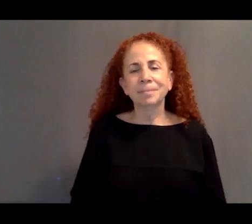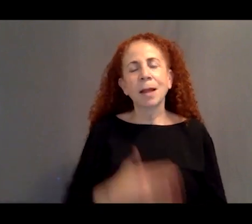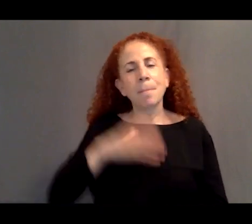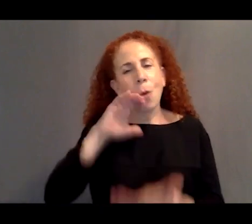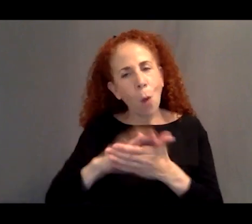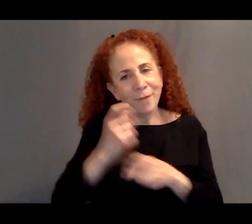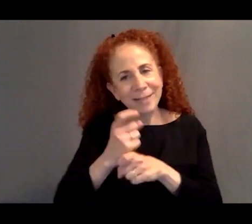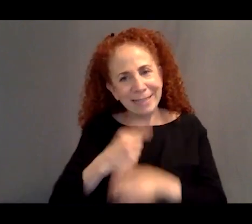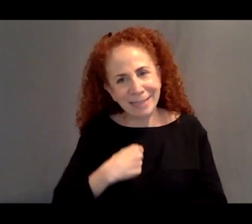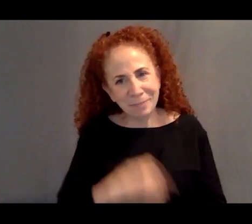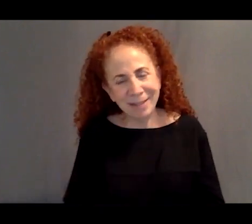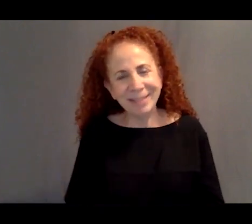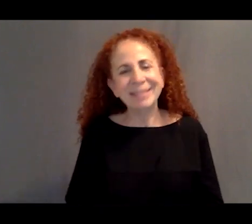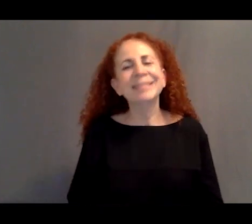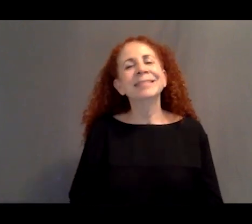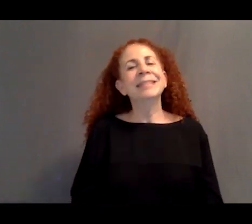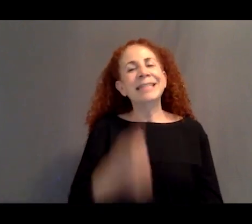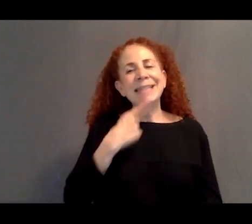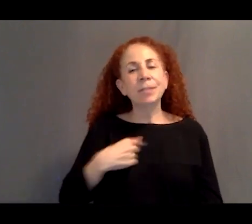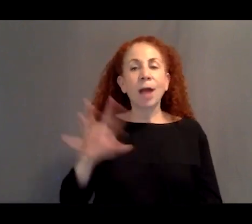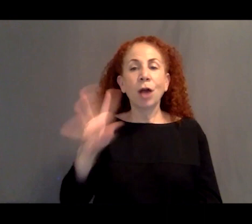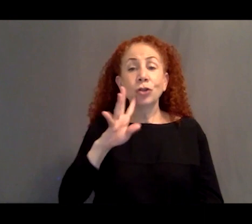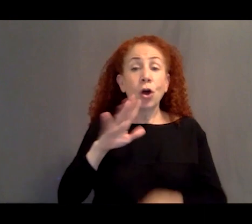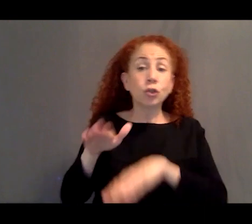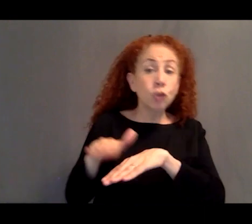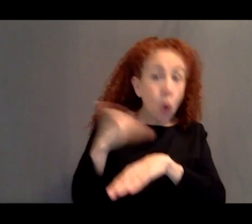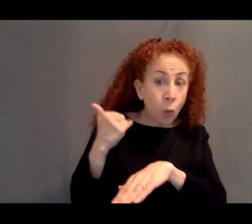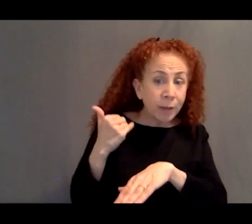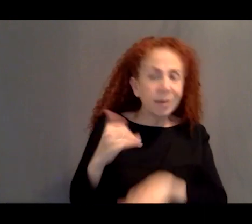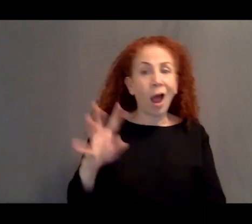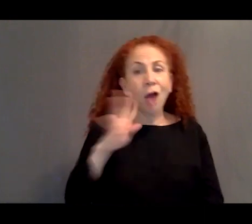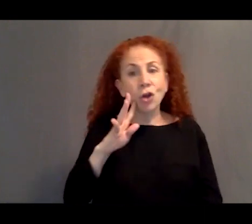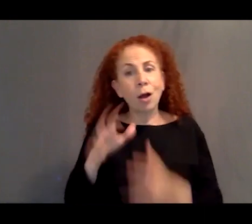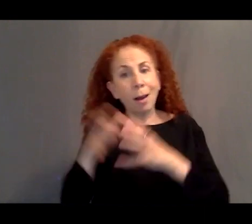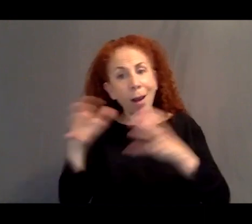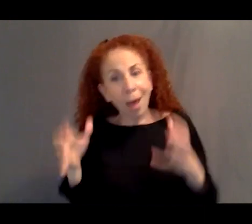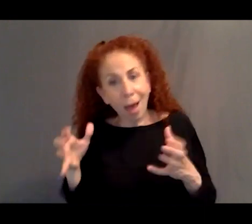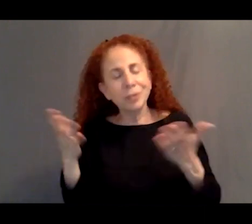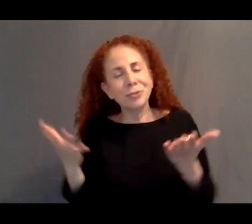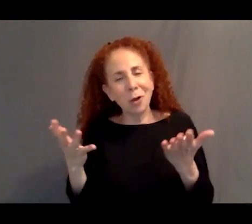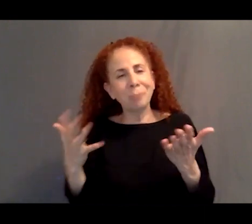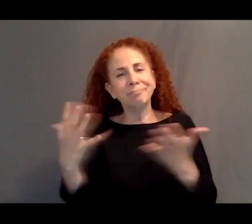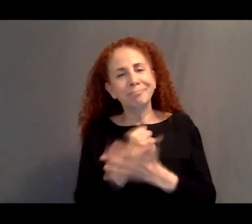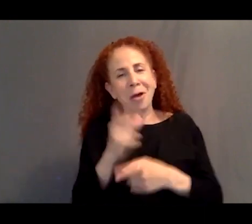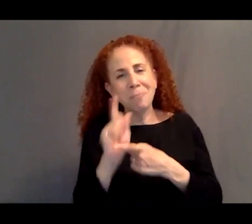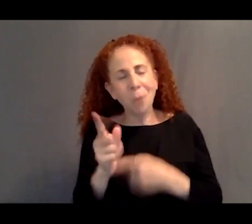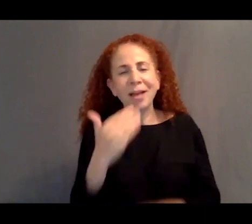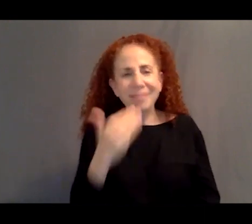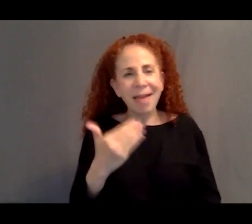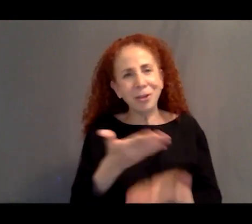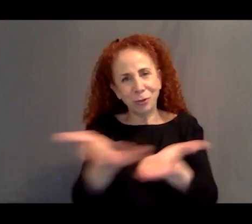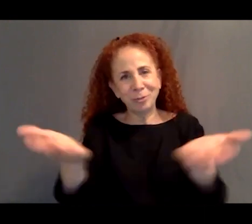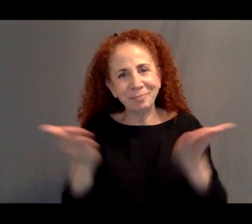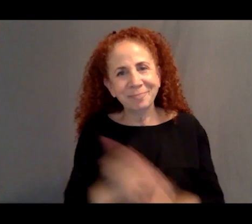My wife teases me that I talk slowly and that I talk a lot, and so I want to take this moment to thank